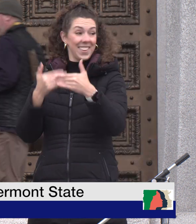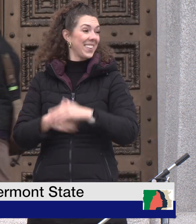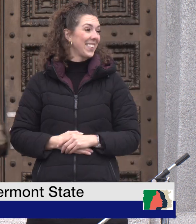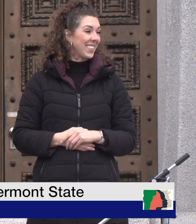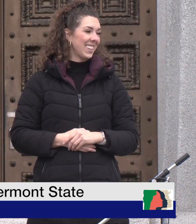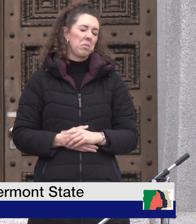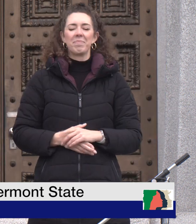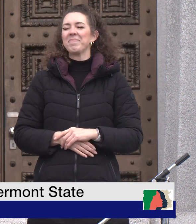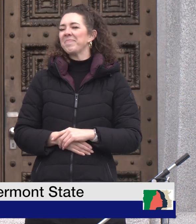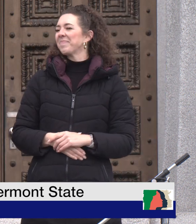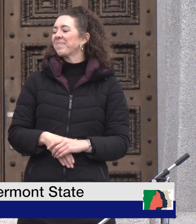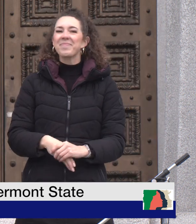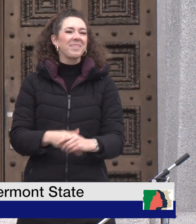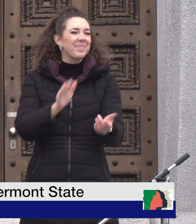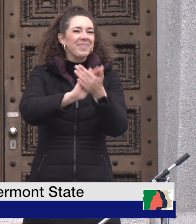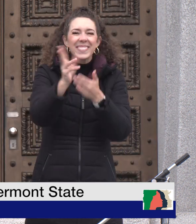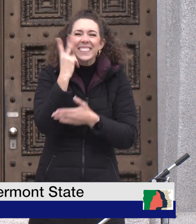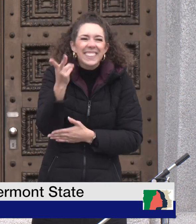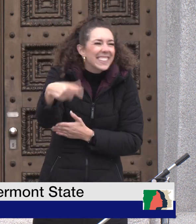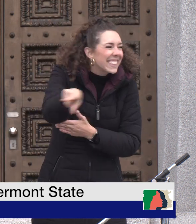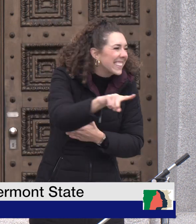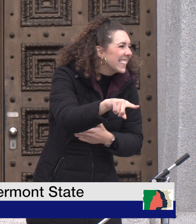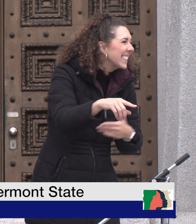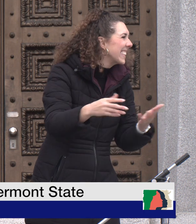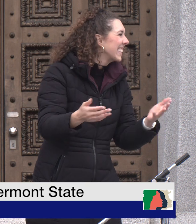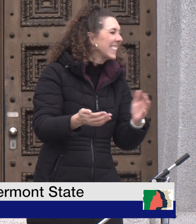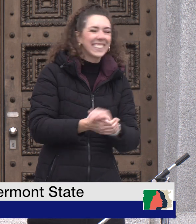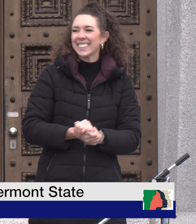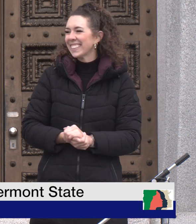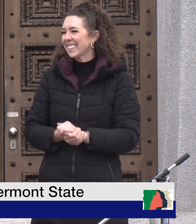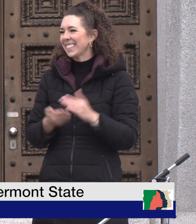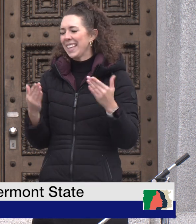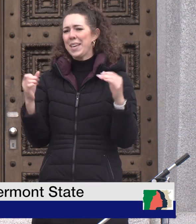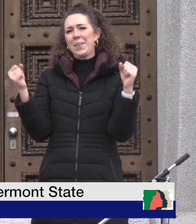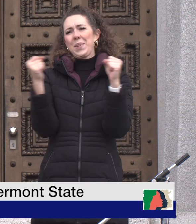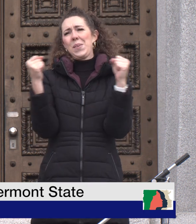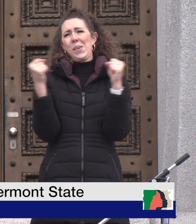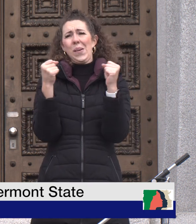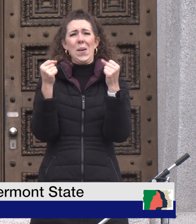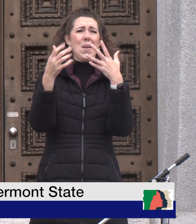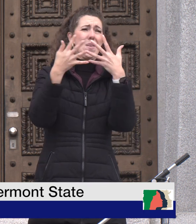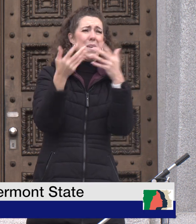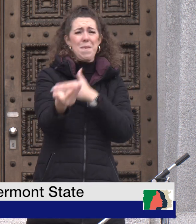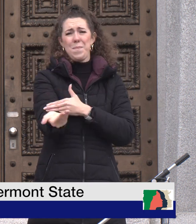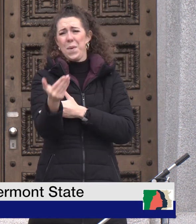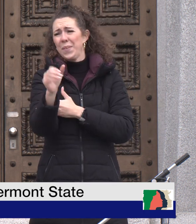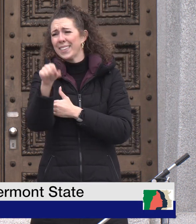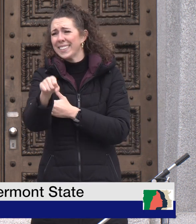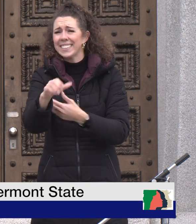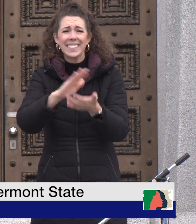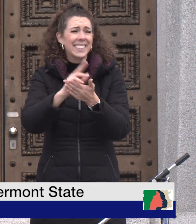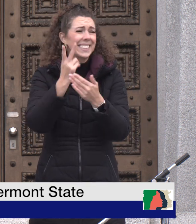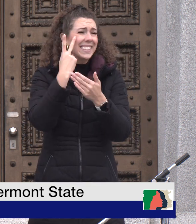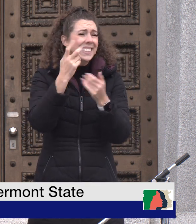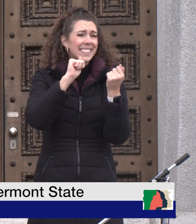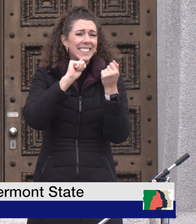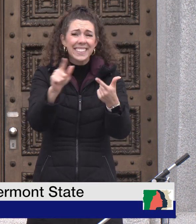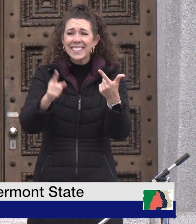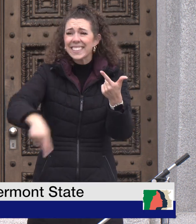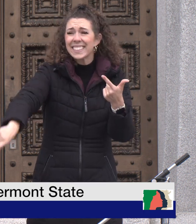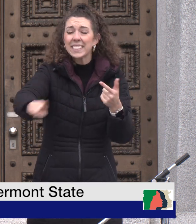is so good to see you all on this cold gray morning. But a